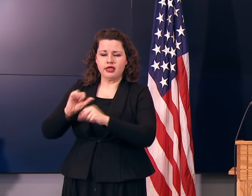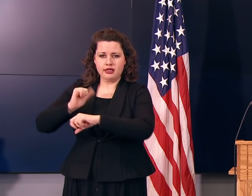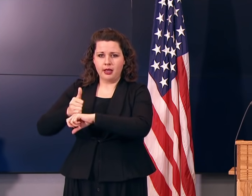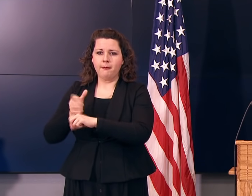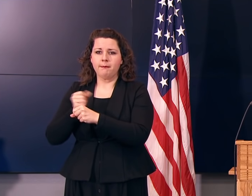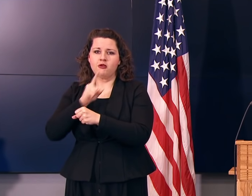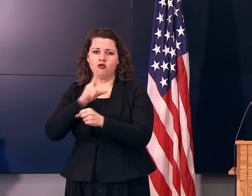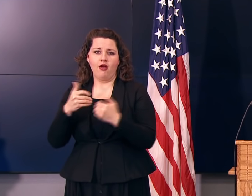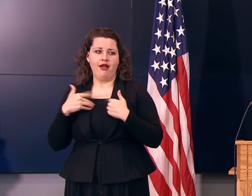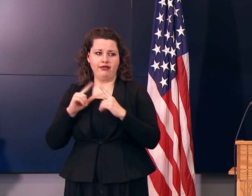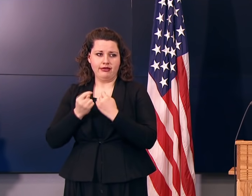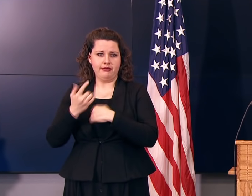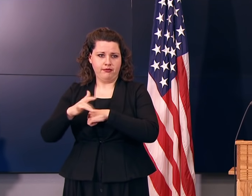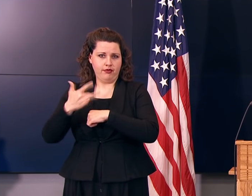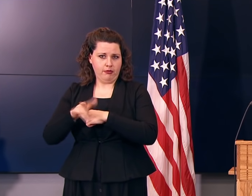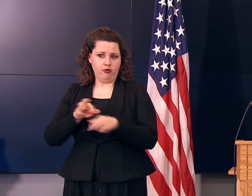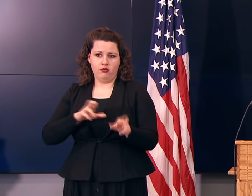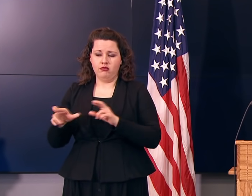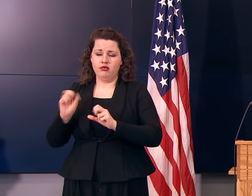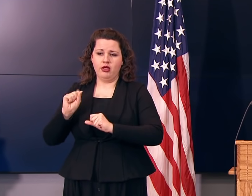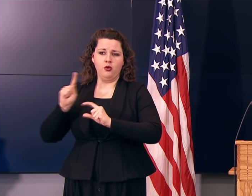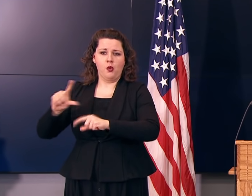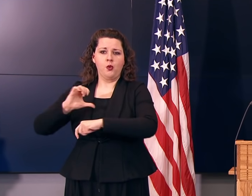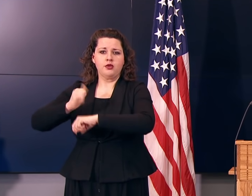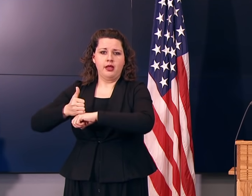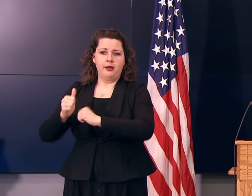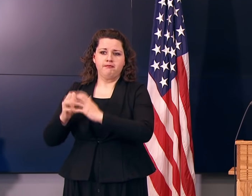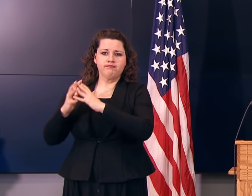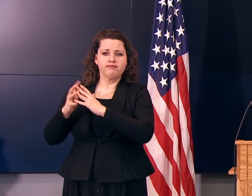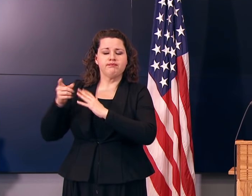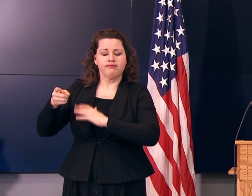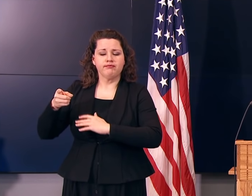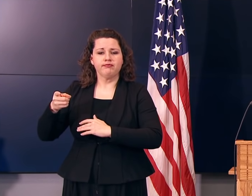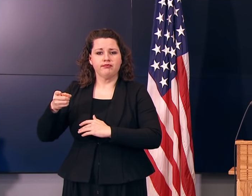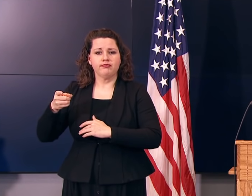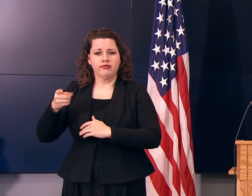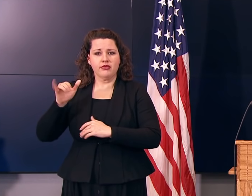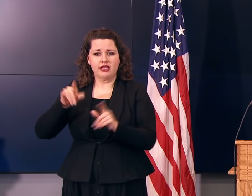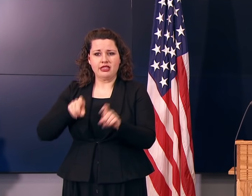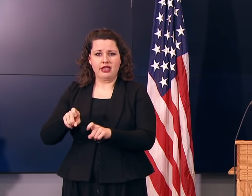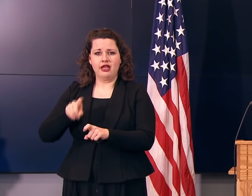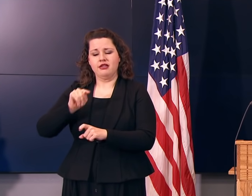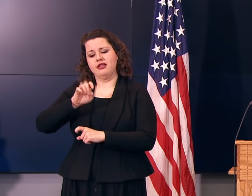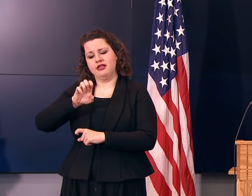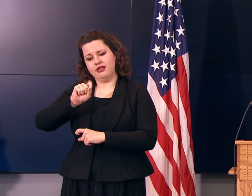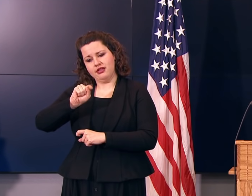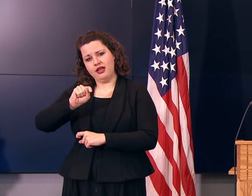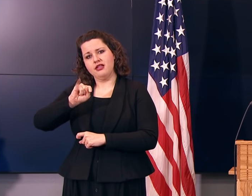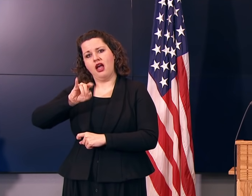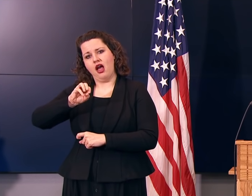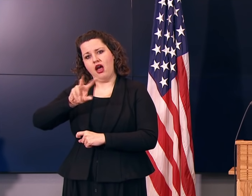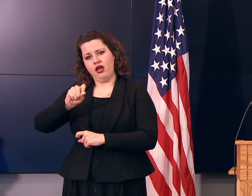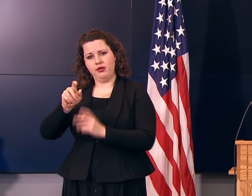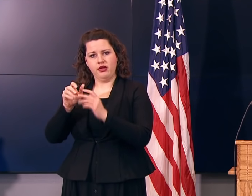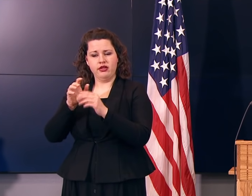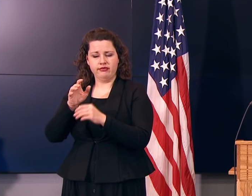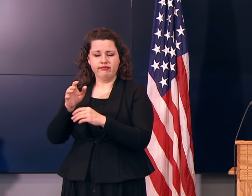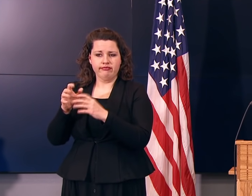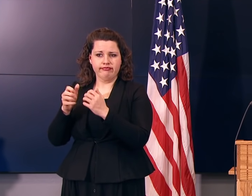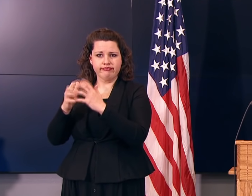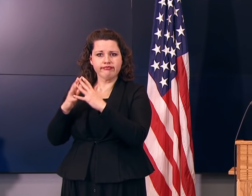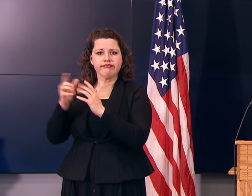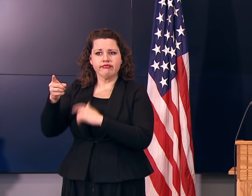the team that's ready to set up and operationalize the Test Iowa site. So we're going to get up there as